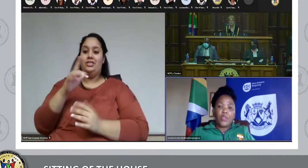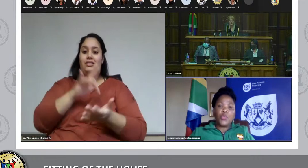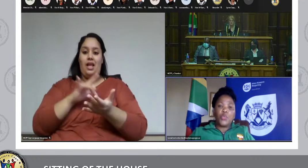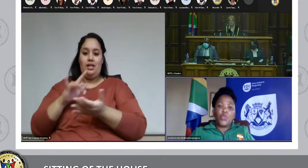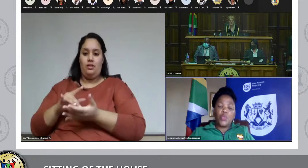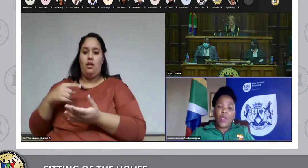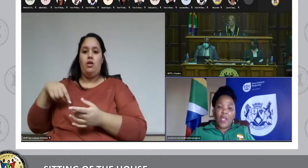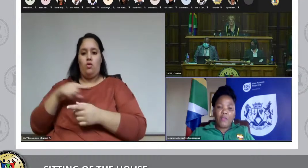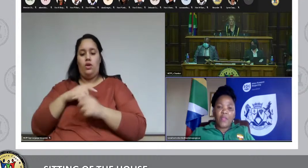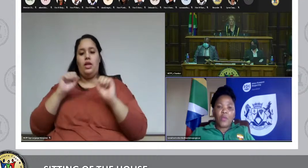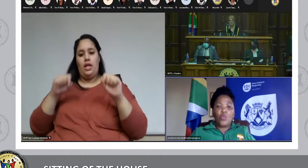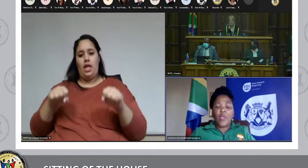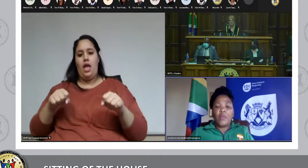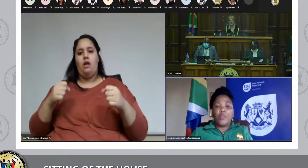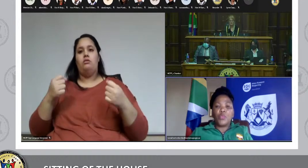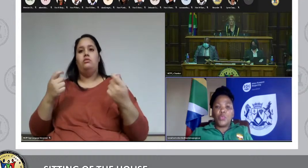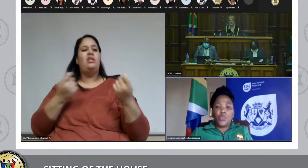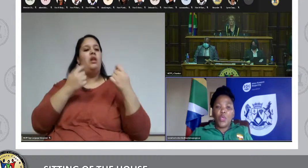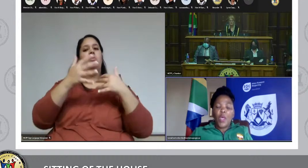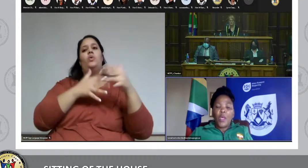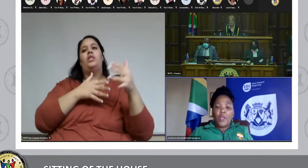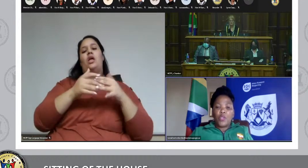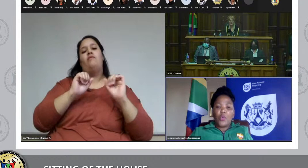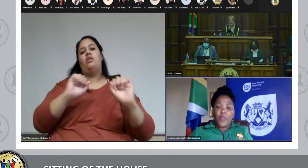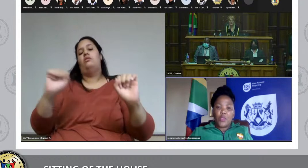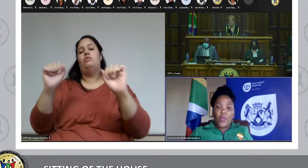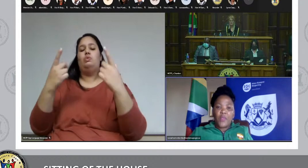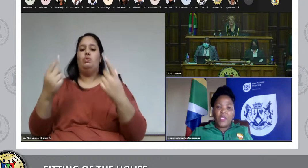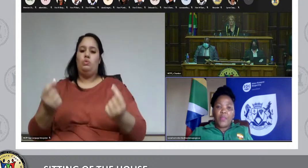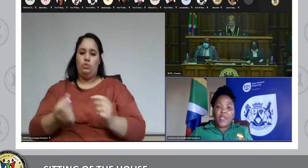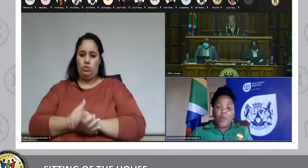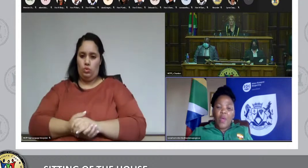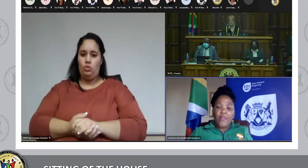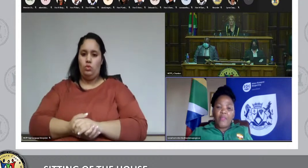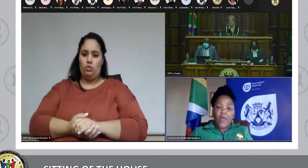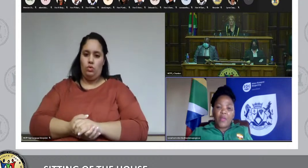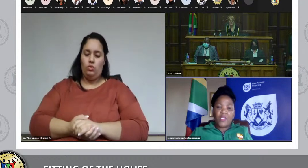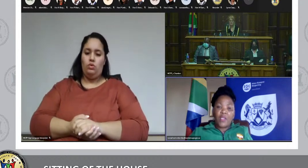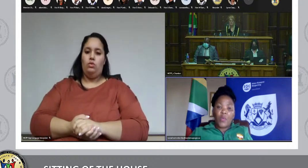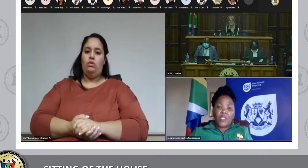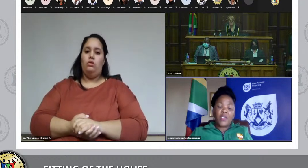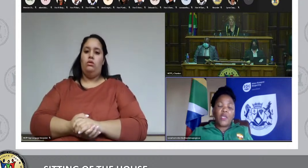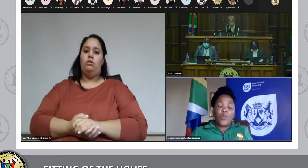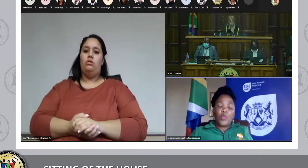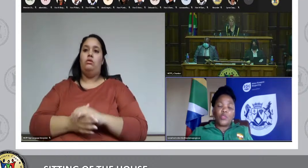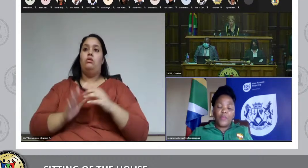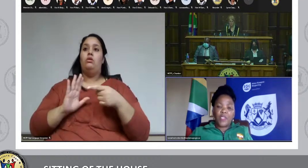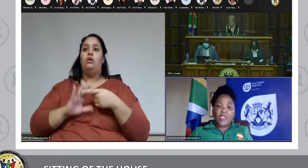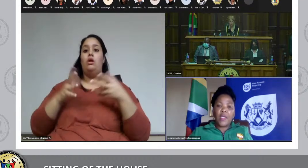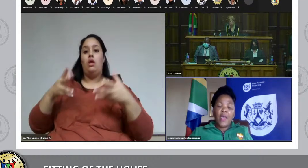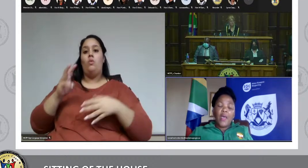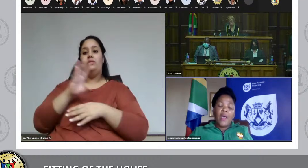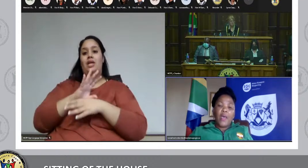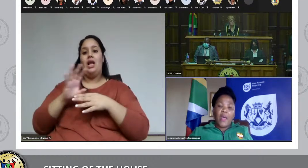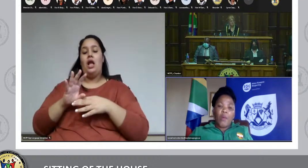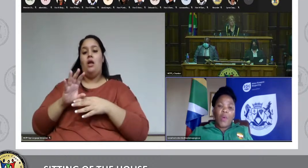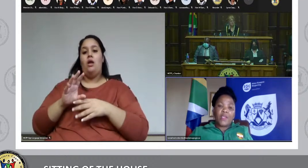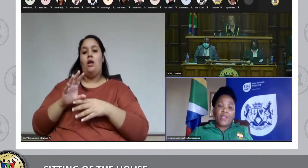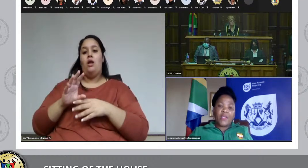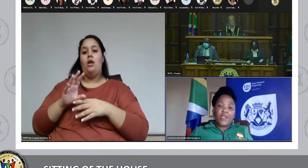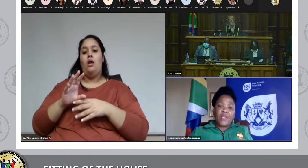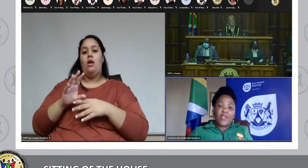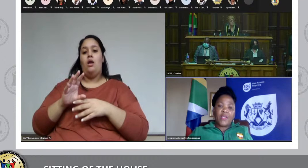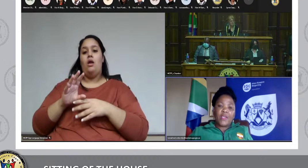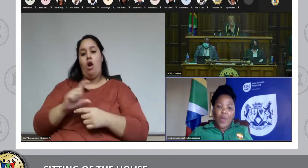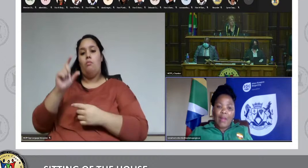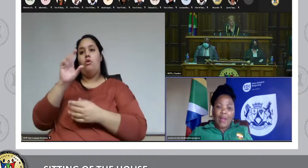be able to do whatever they could be able to do. So that's where things are. But the one that was at the Western Cape College of Nursing